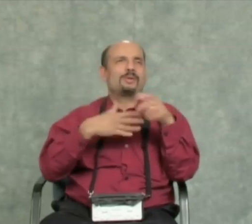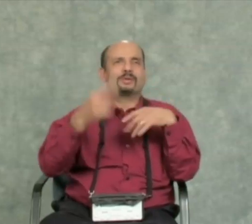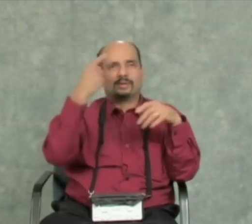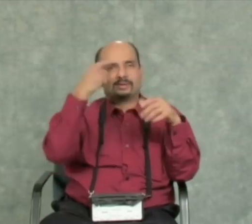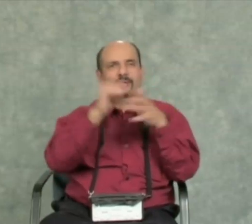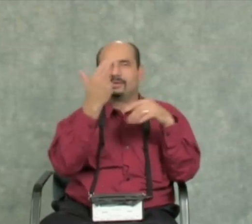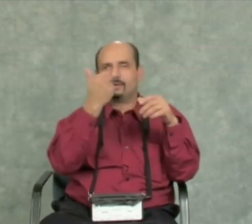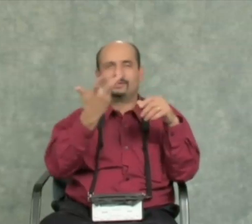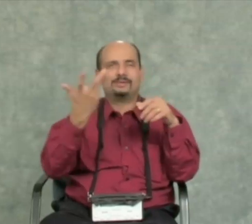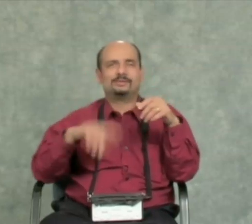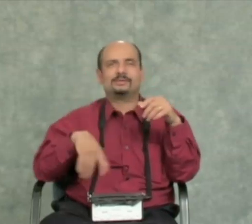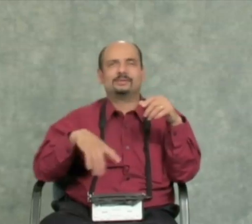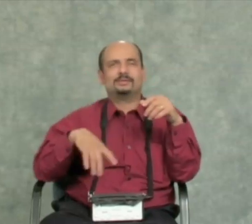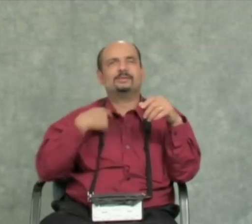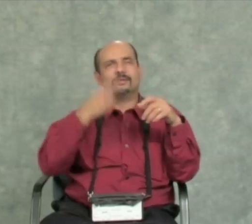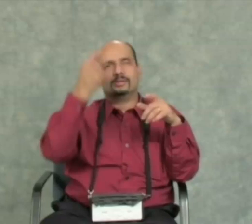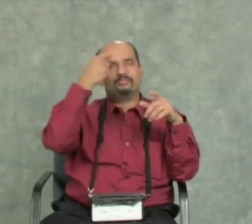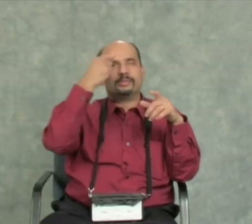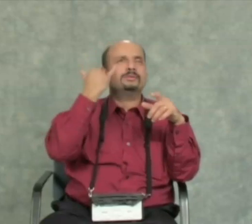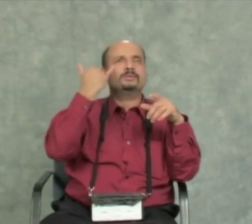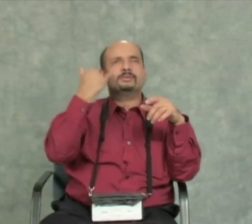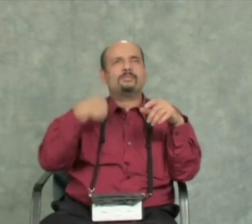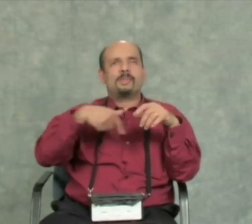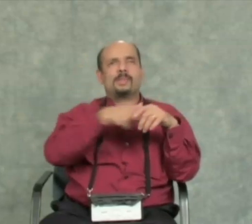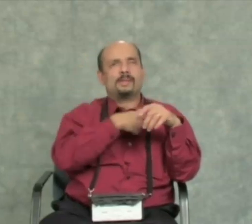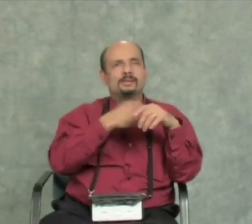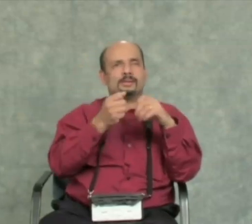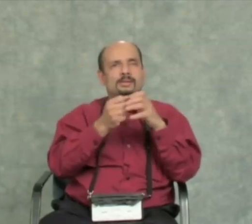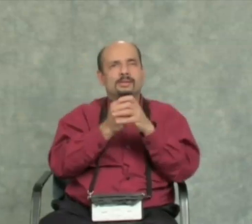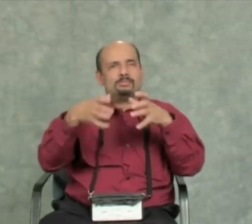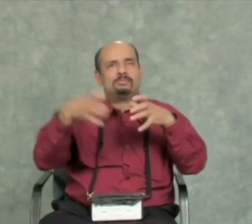the technology, and it's a little funny. I tell them I am deafblind.